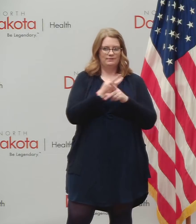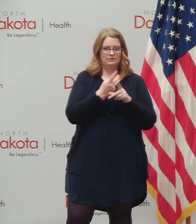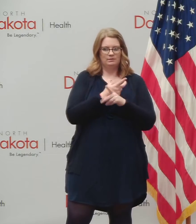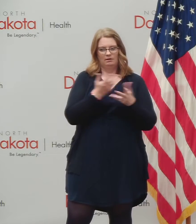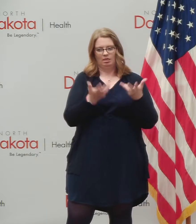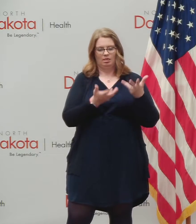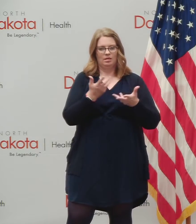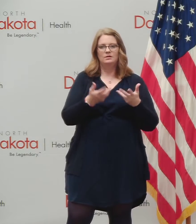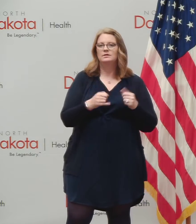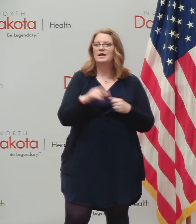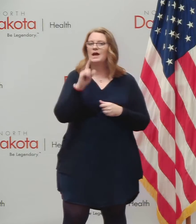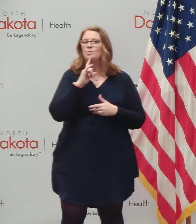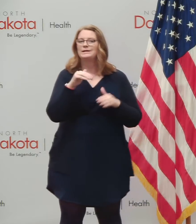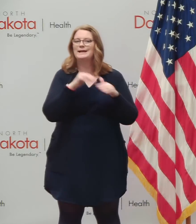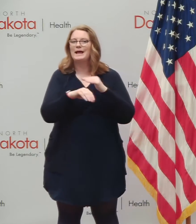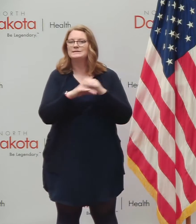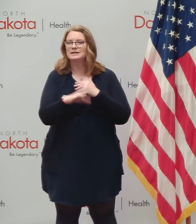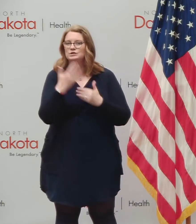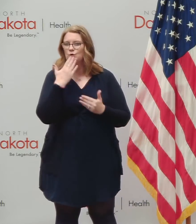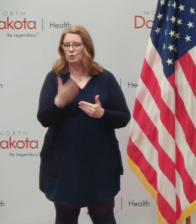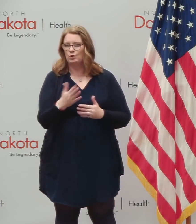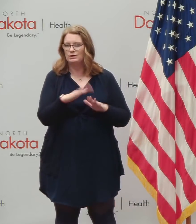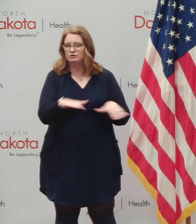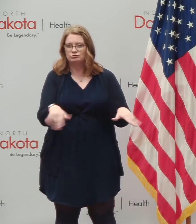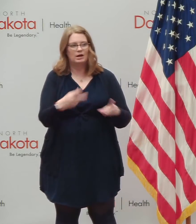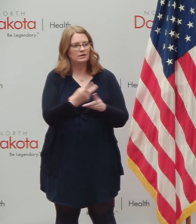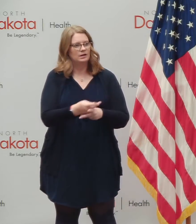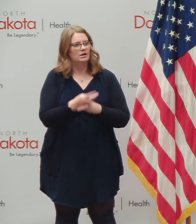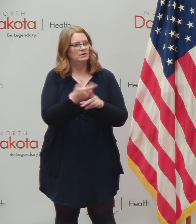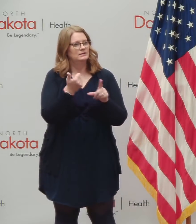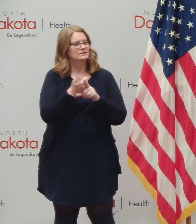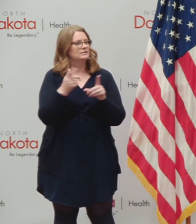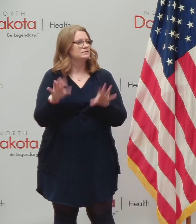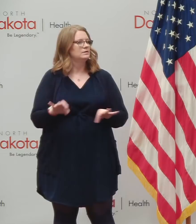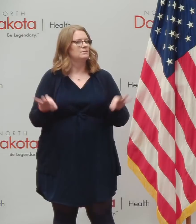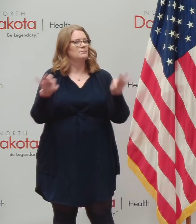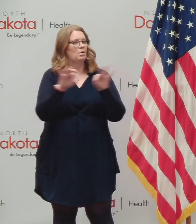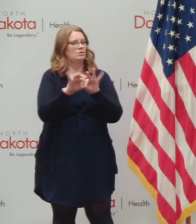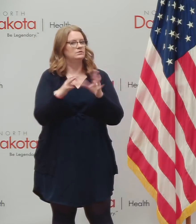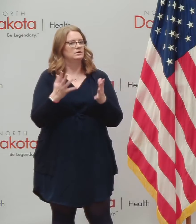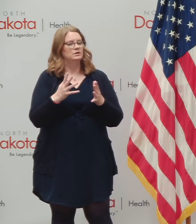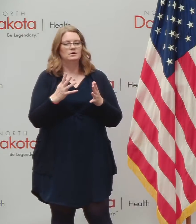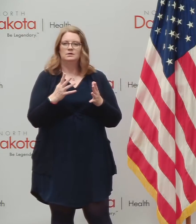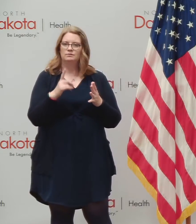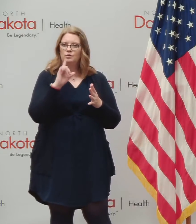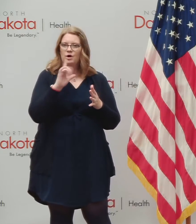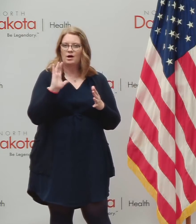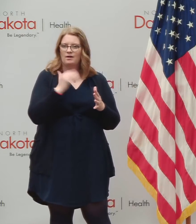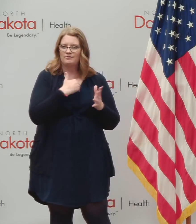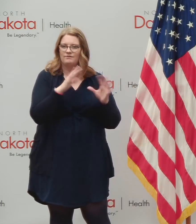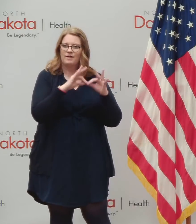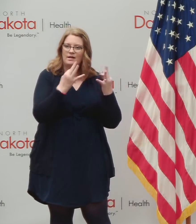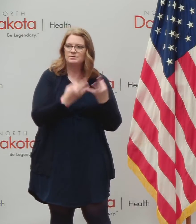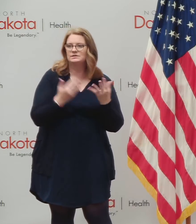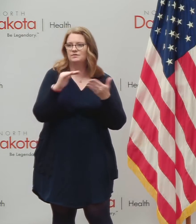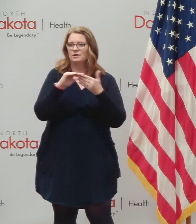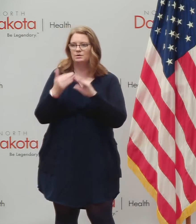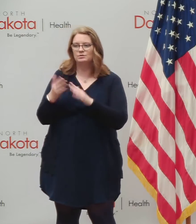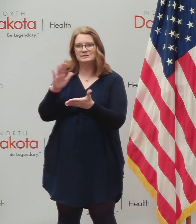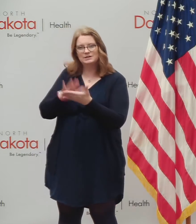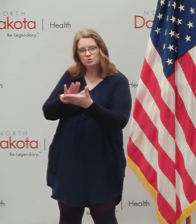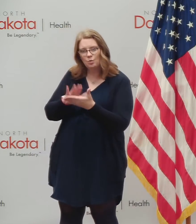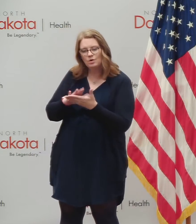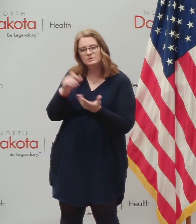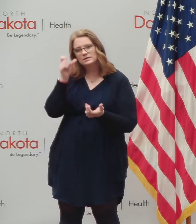to access quality child care, that remains an important part of our state infrastructure for our families, for our communities, our schools, and our